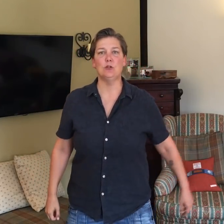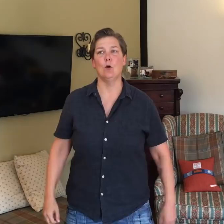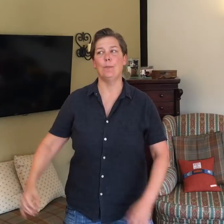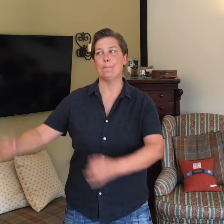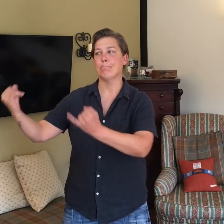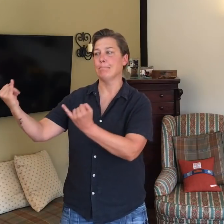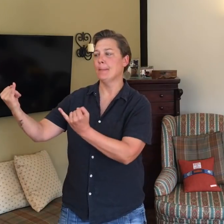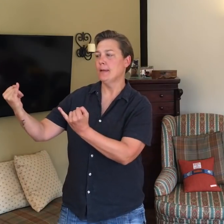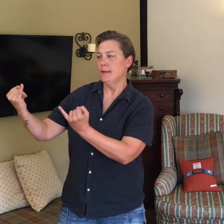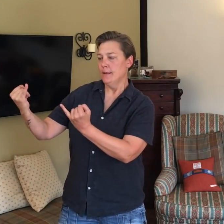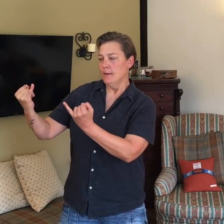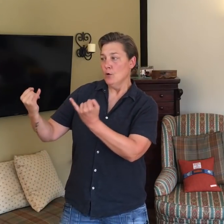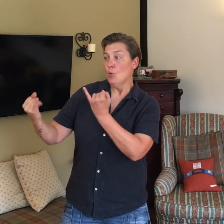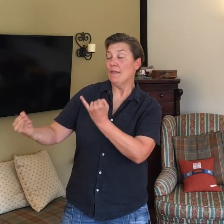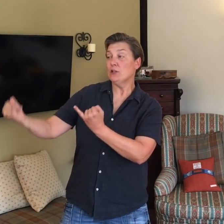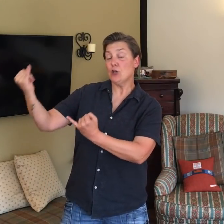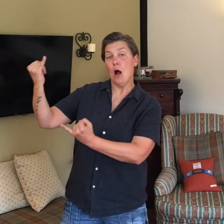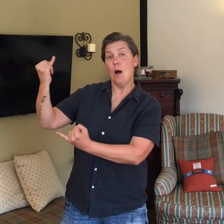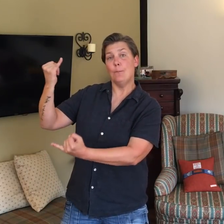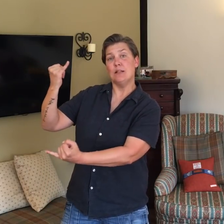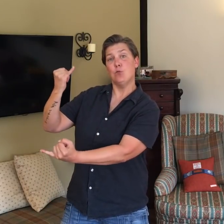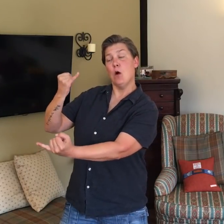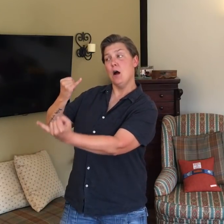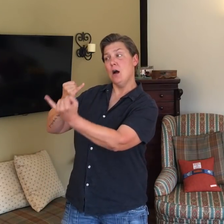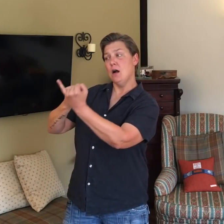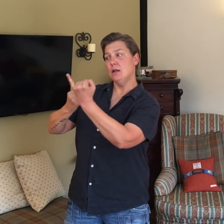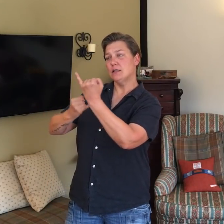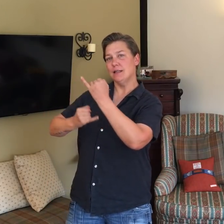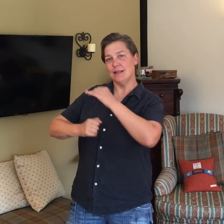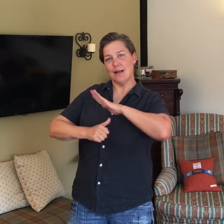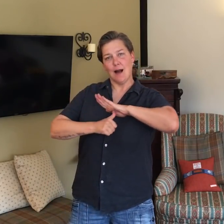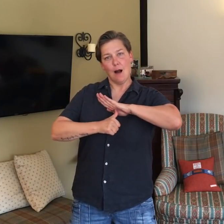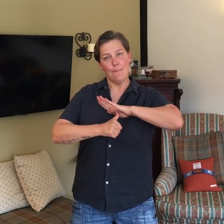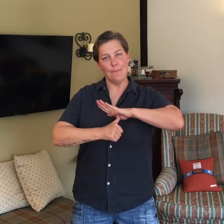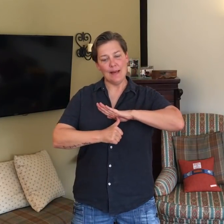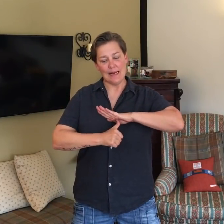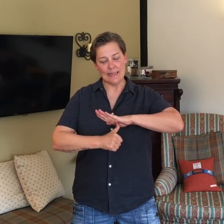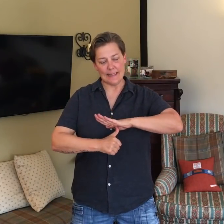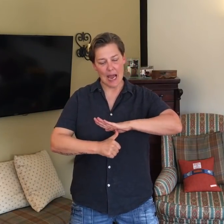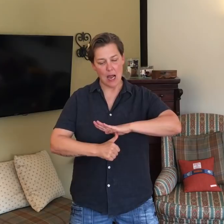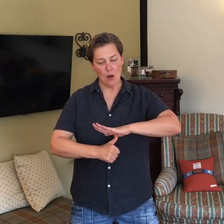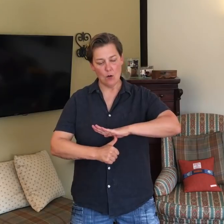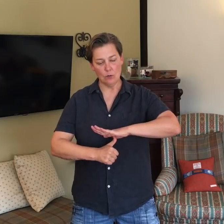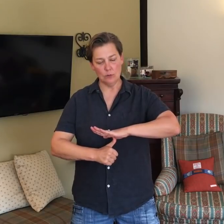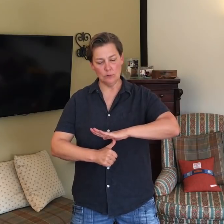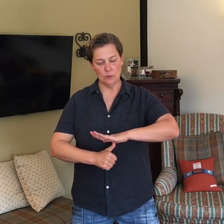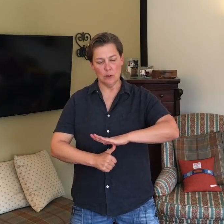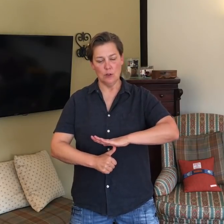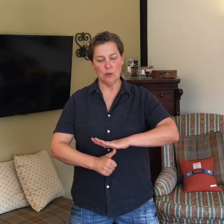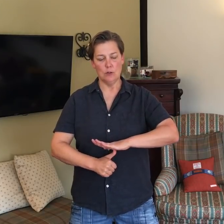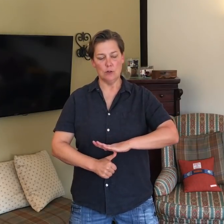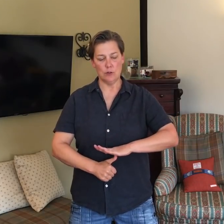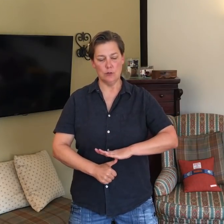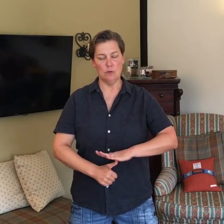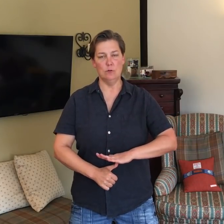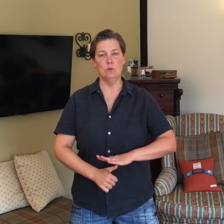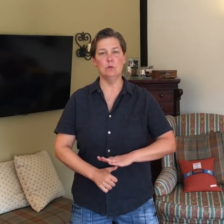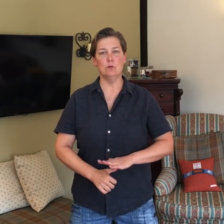top. When the sharpest words gonna cut me down. 2,